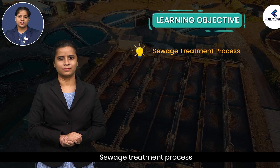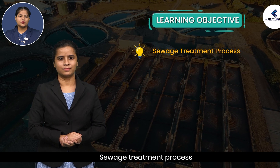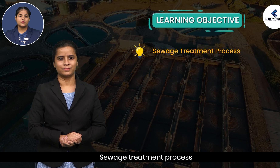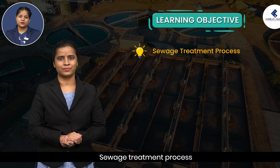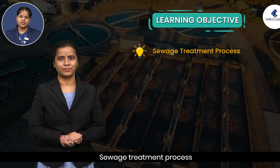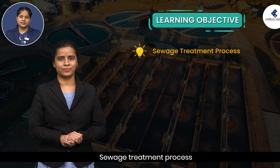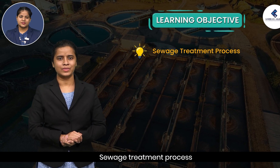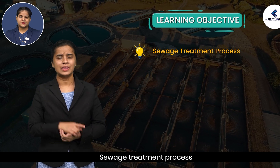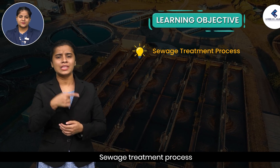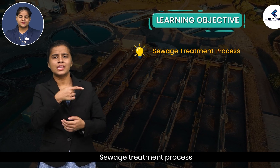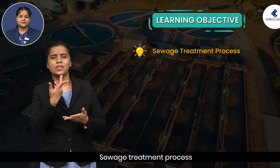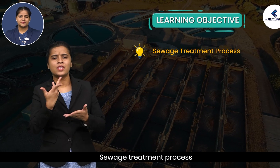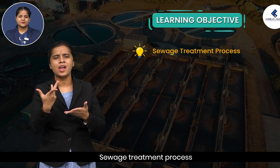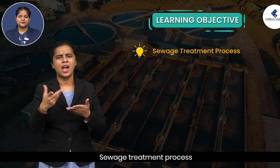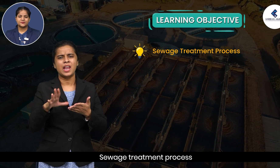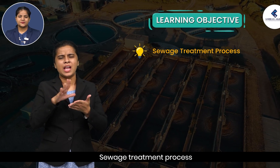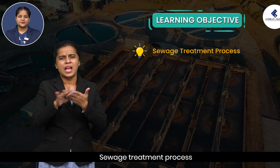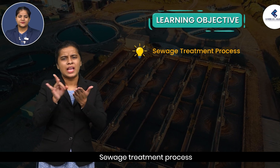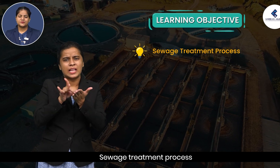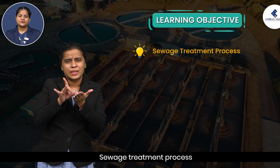Sewage treatment process.